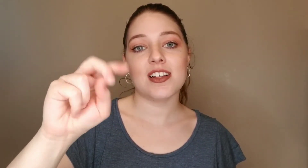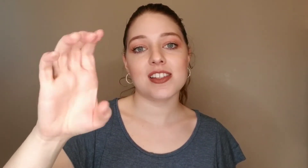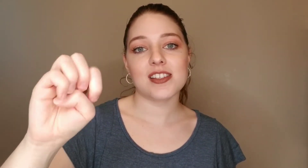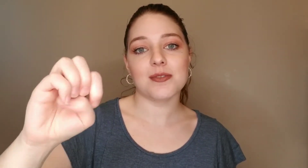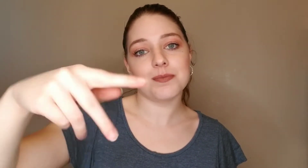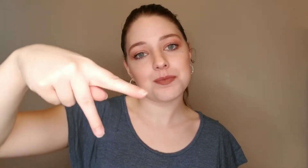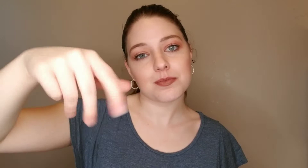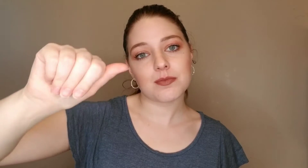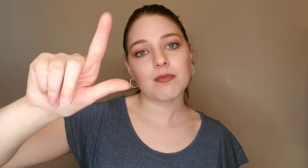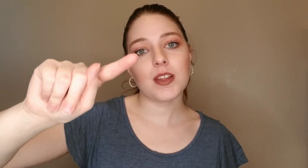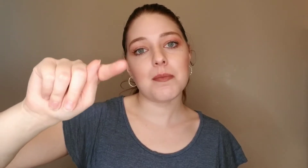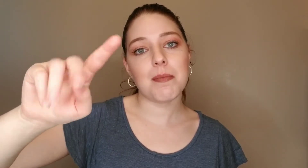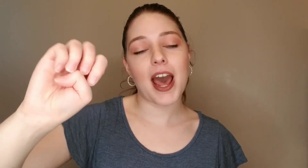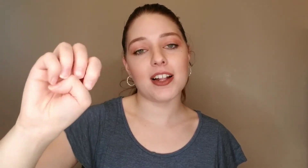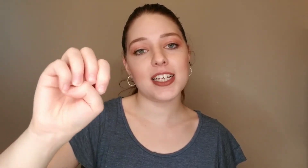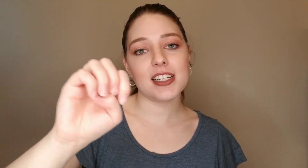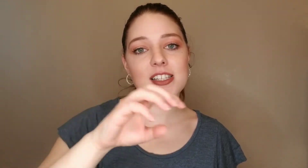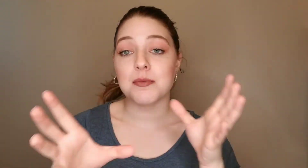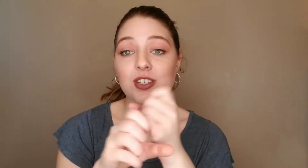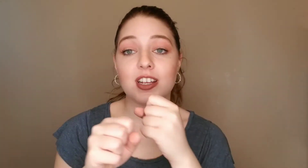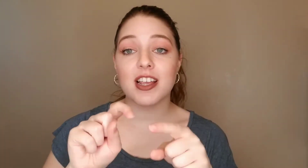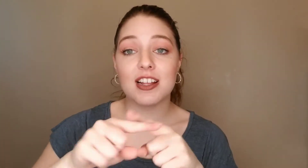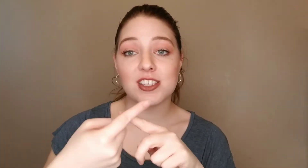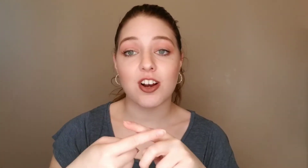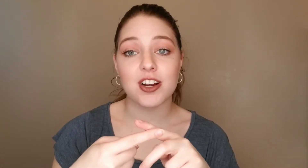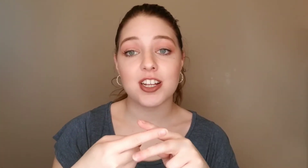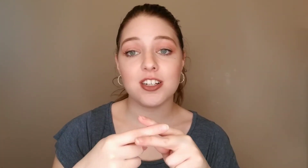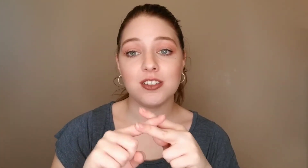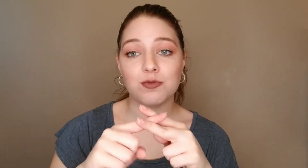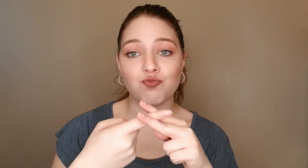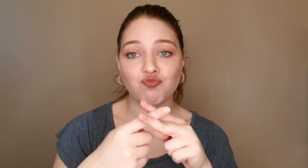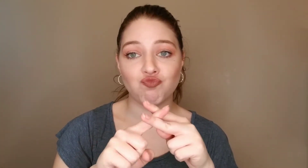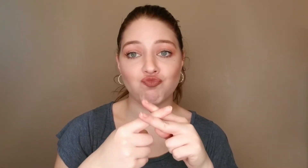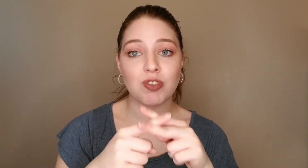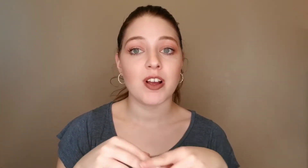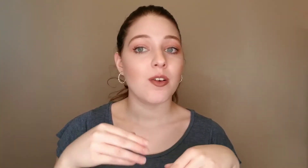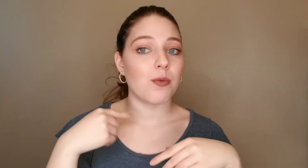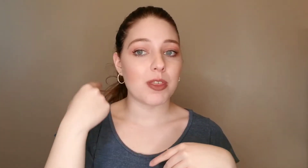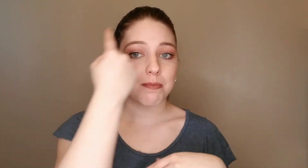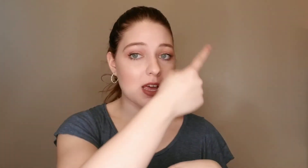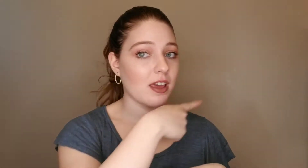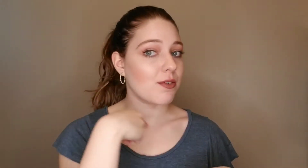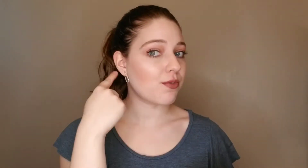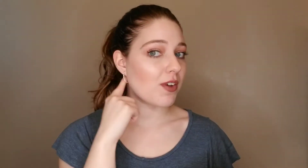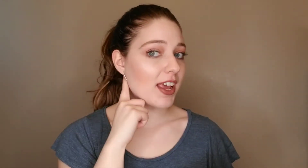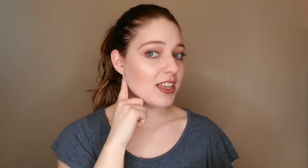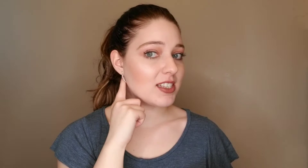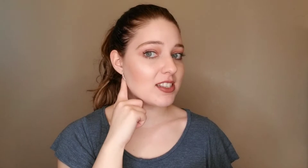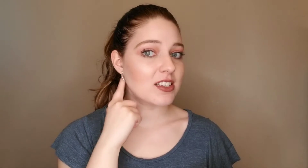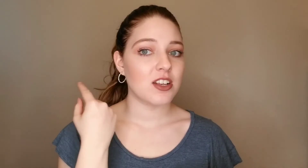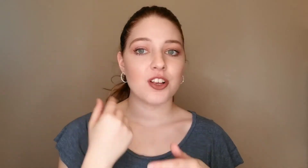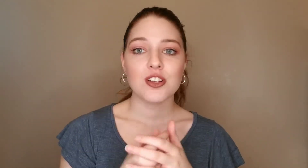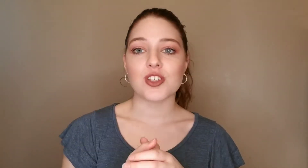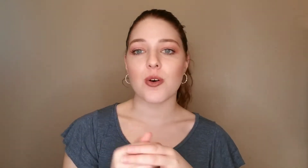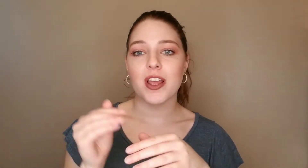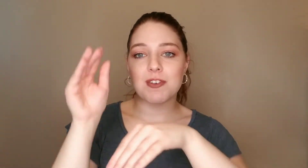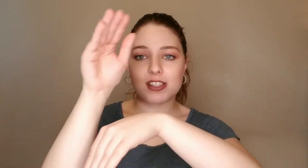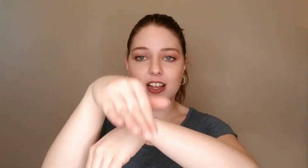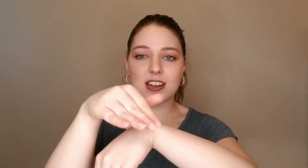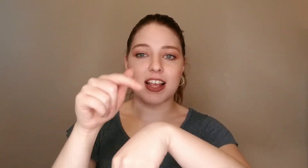Renaissance palette. I'm just going to get started with my face. So if it's a